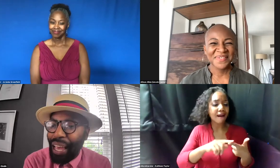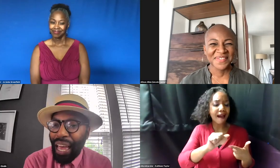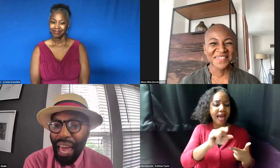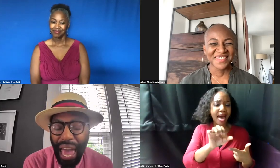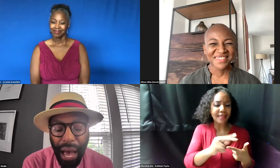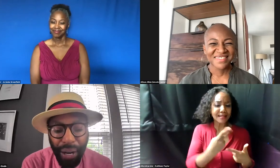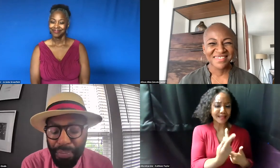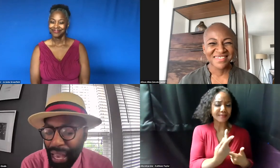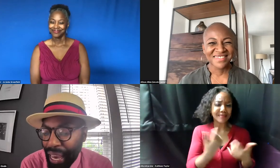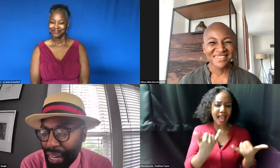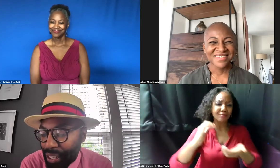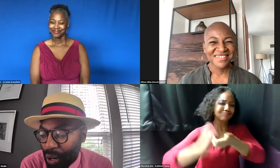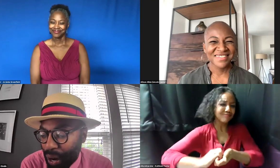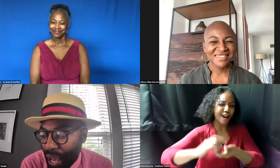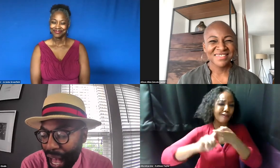relationship.